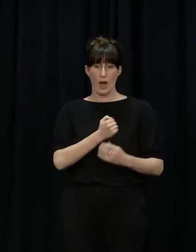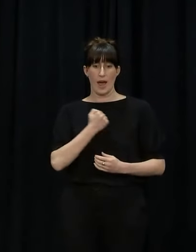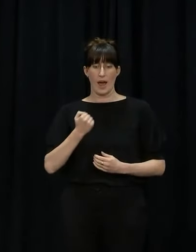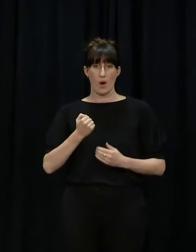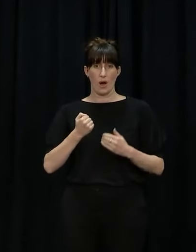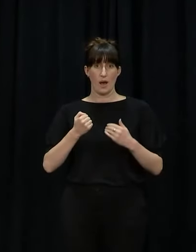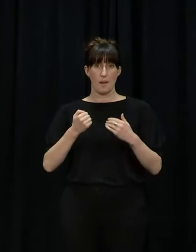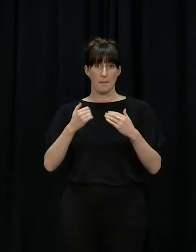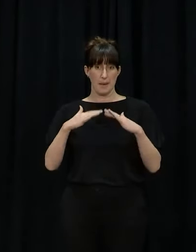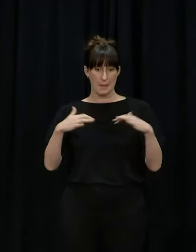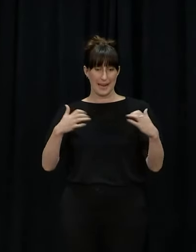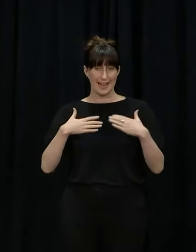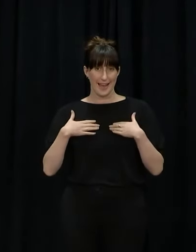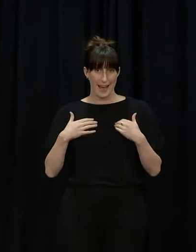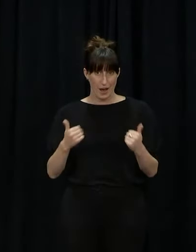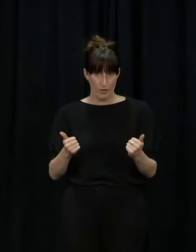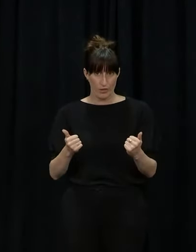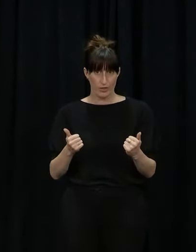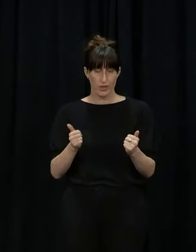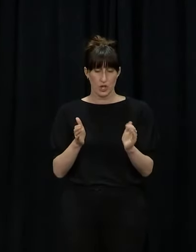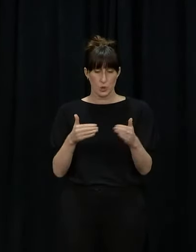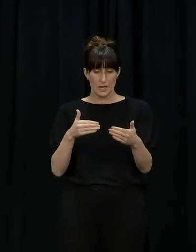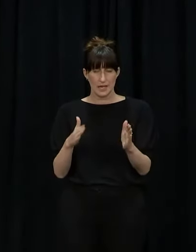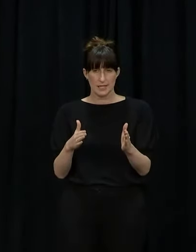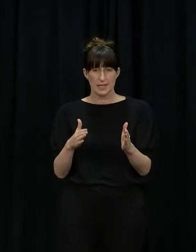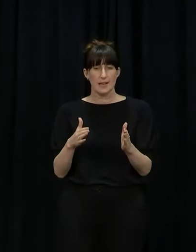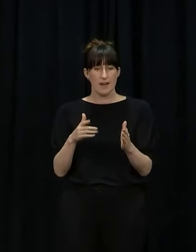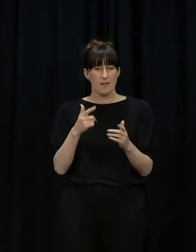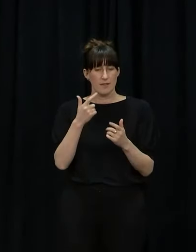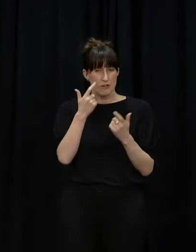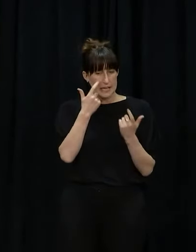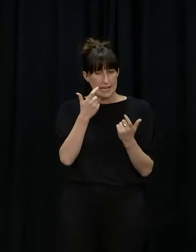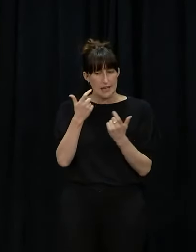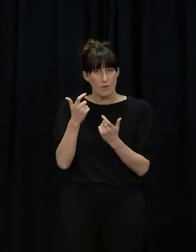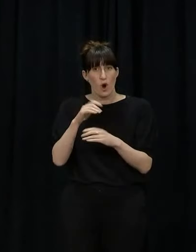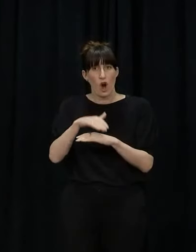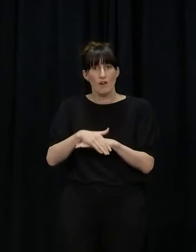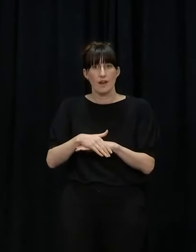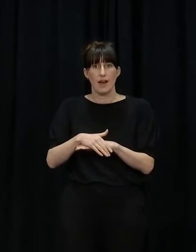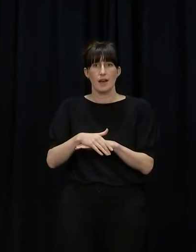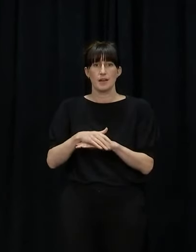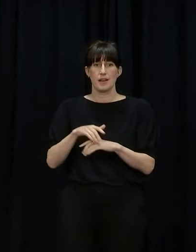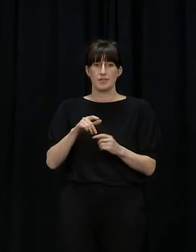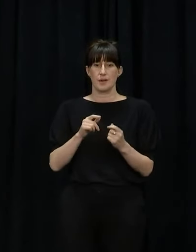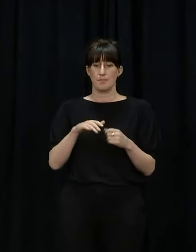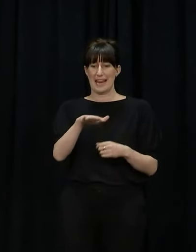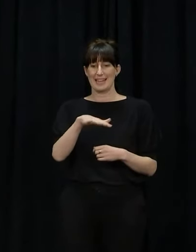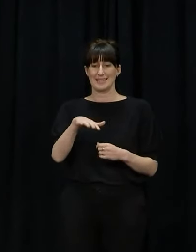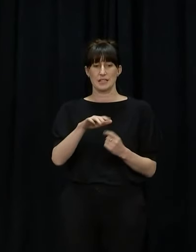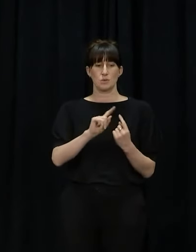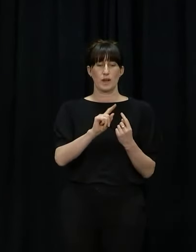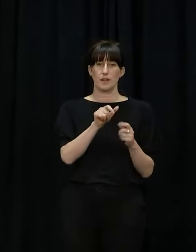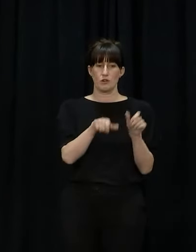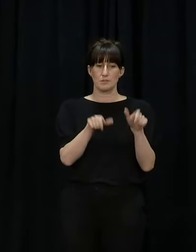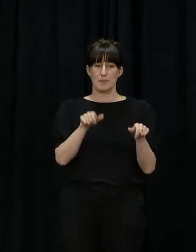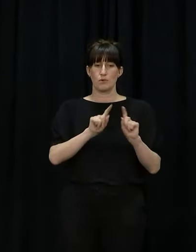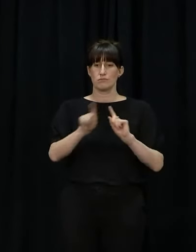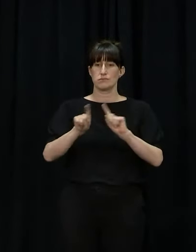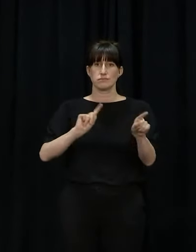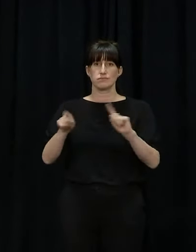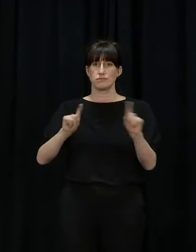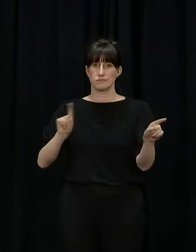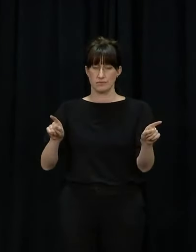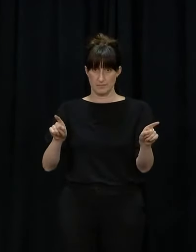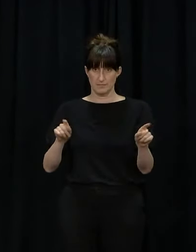very cautious around possible places of interest. And you will have seen that in some of those locations of interest to